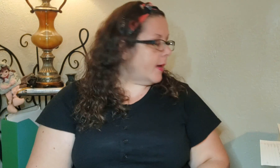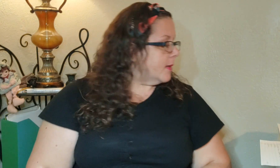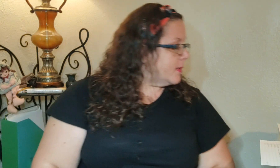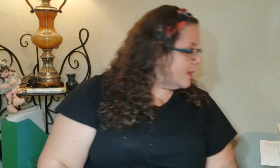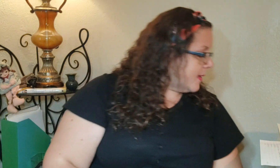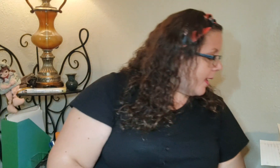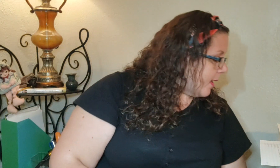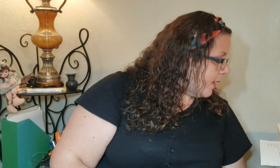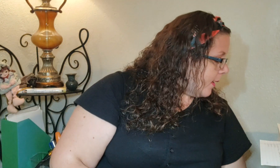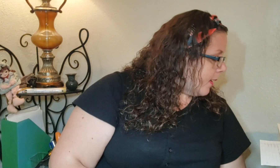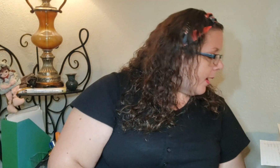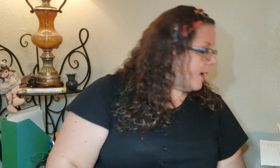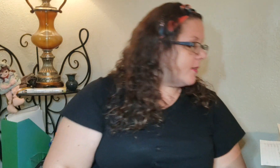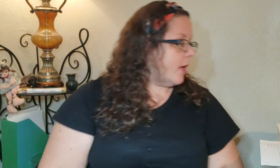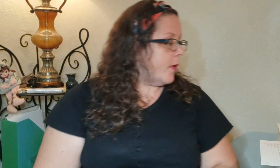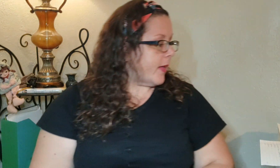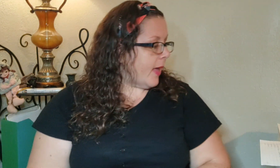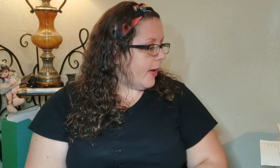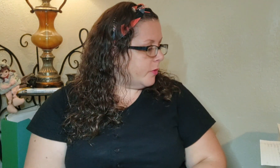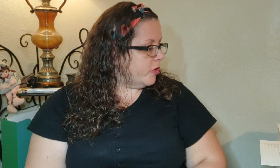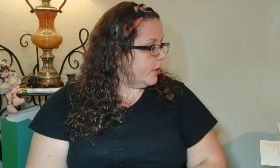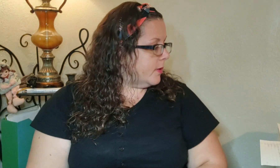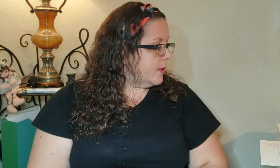And to say, I saw a captioned